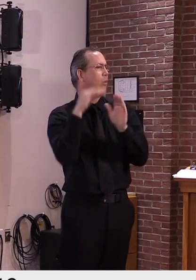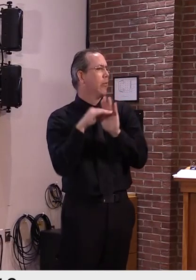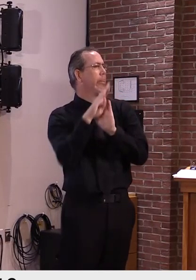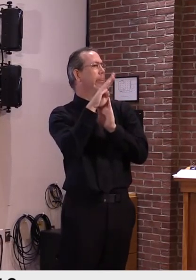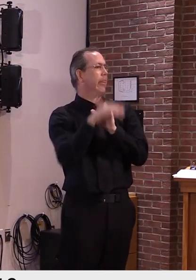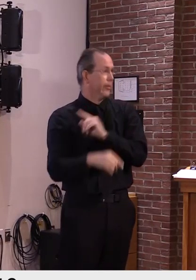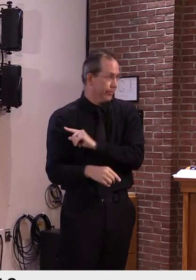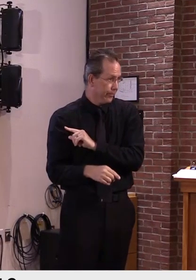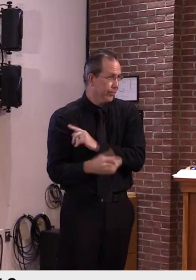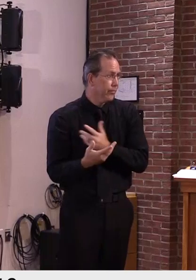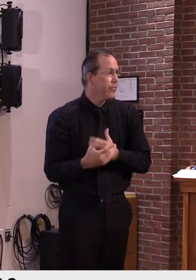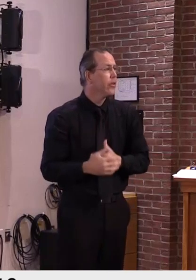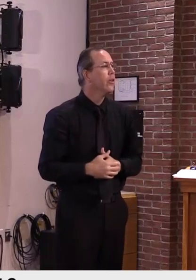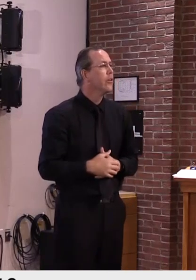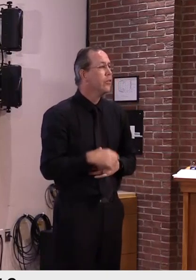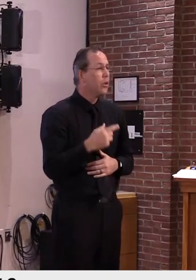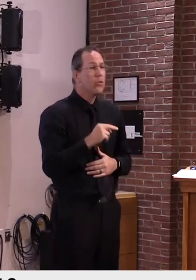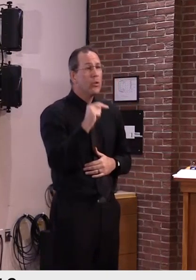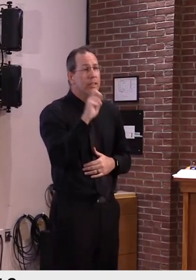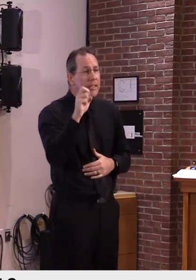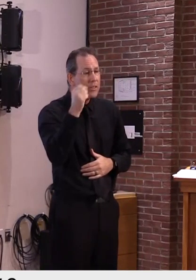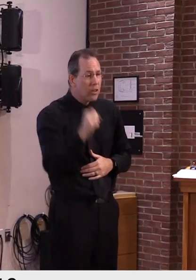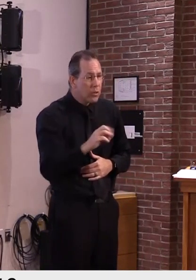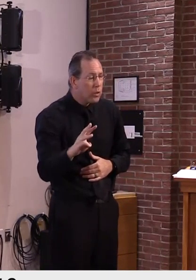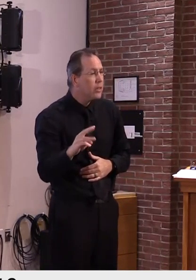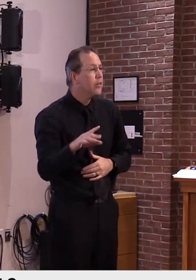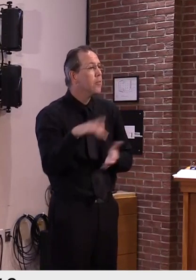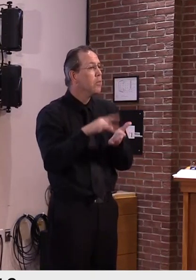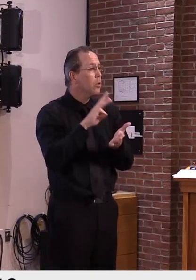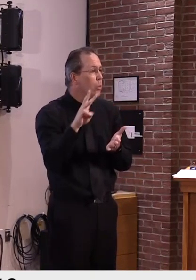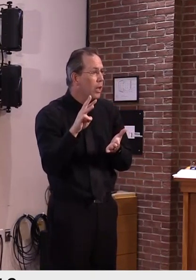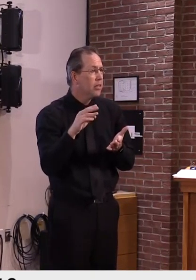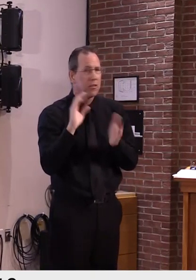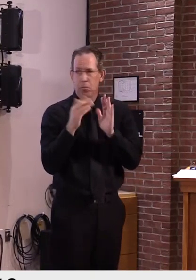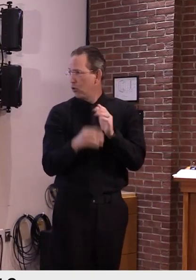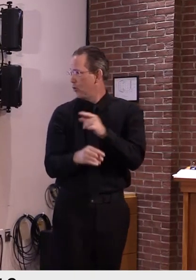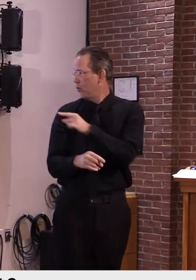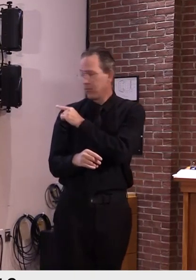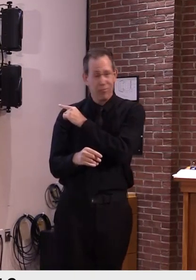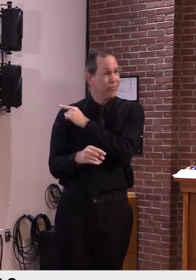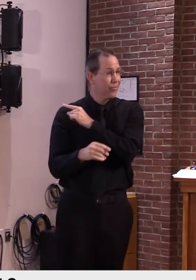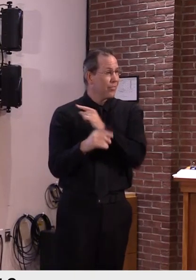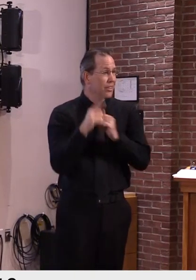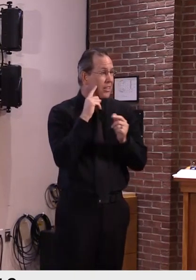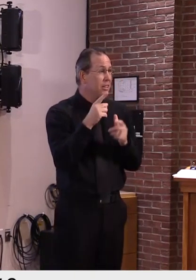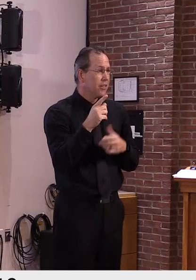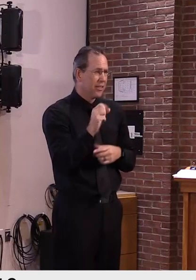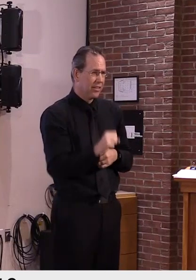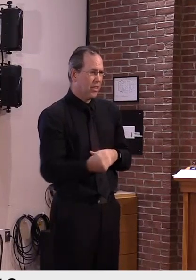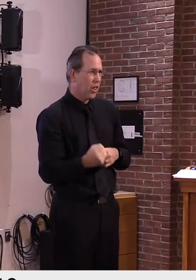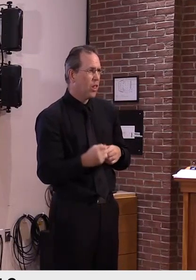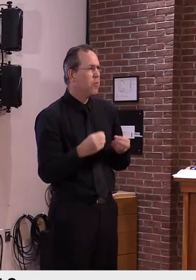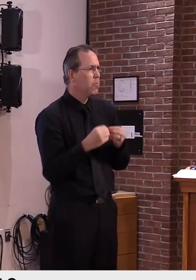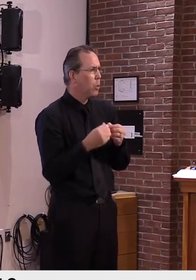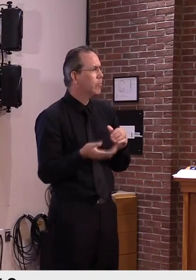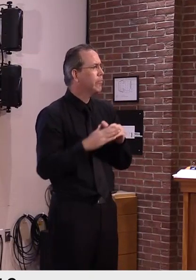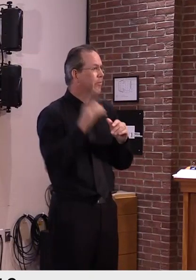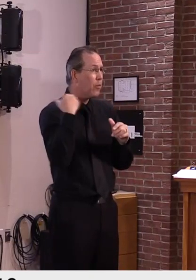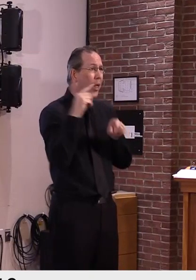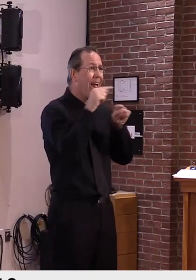is seeing an increase in cases a little bit more prominently than the West and the Midwest, but those areas are also seeing an increase in cases, as is the